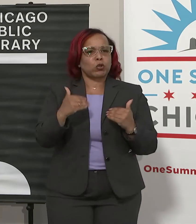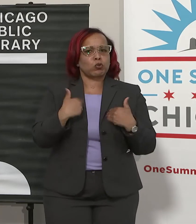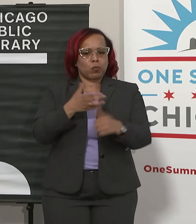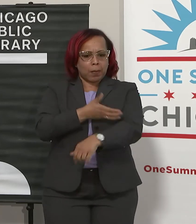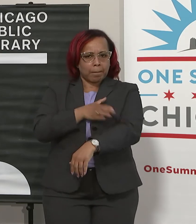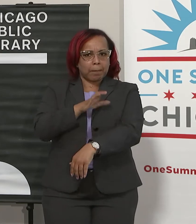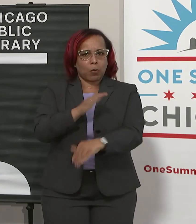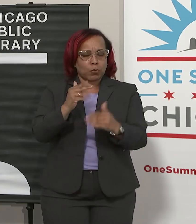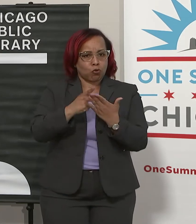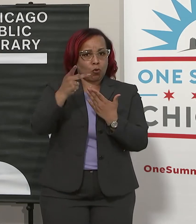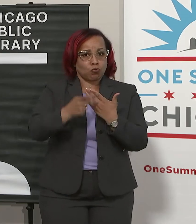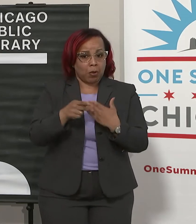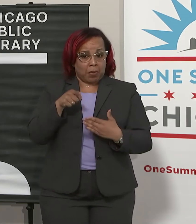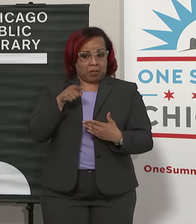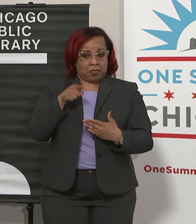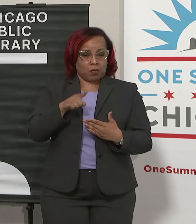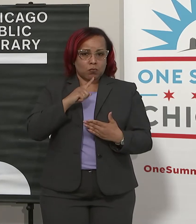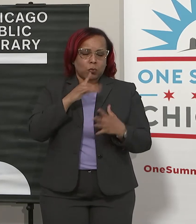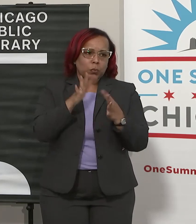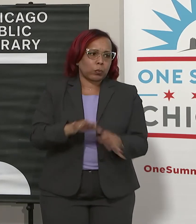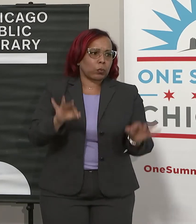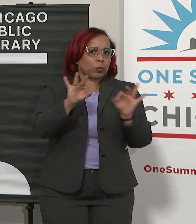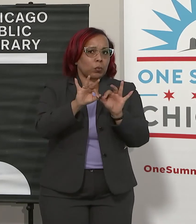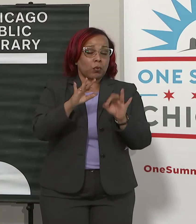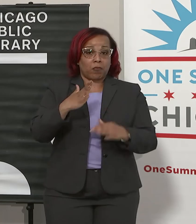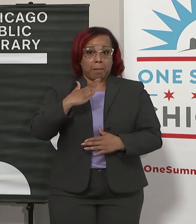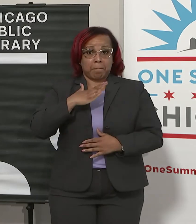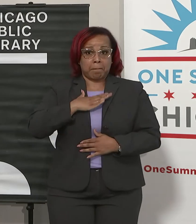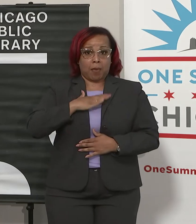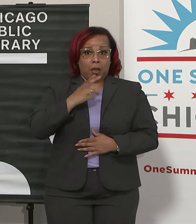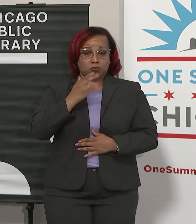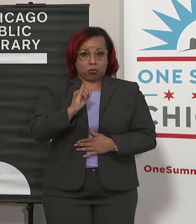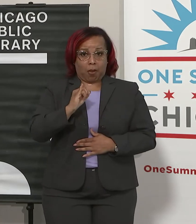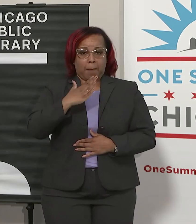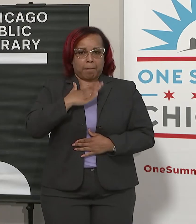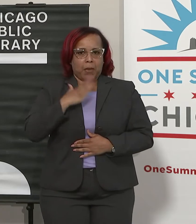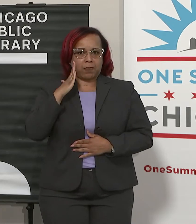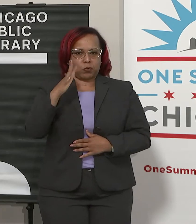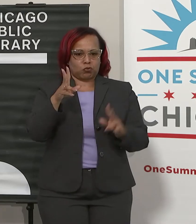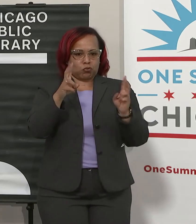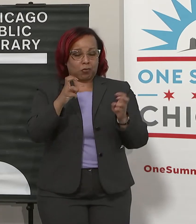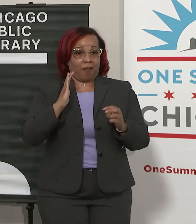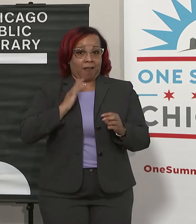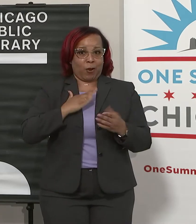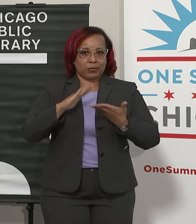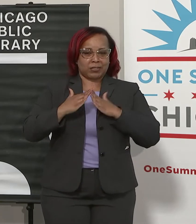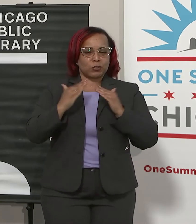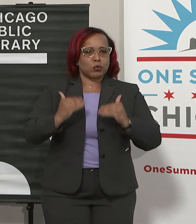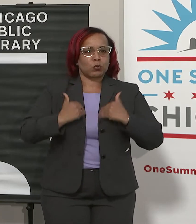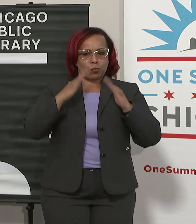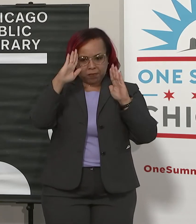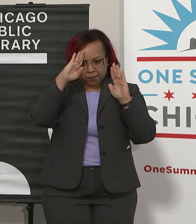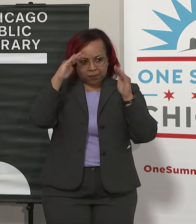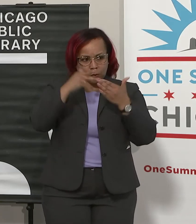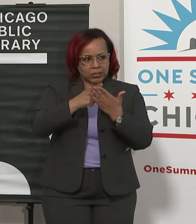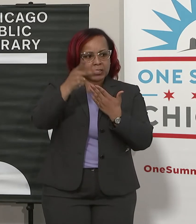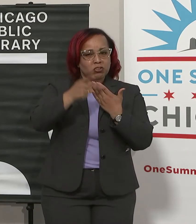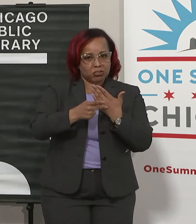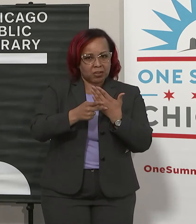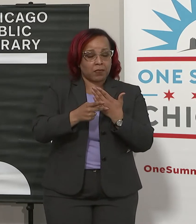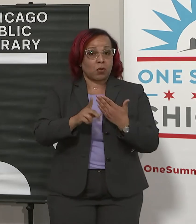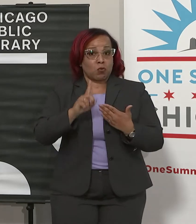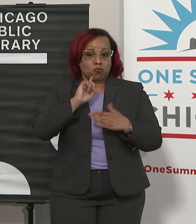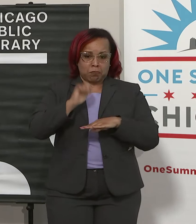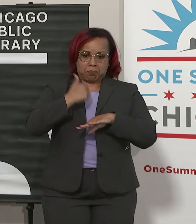empowerment program that is an integral part of My CHA, My Future, our city's signature youth-focused initiative that is